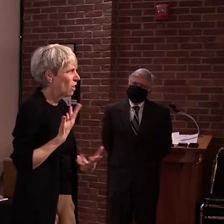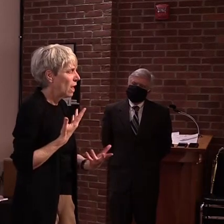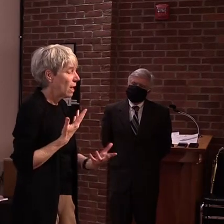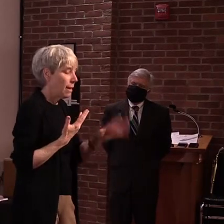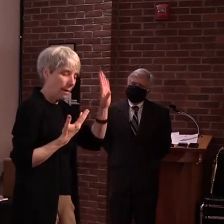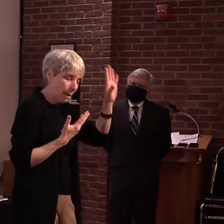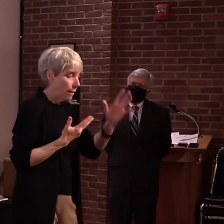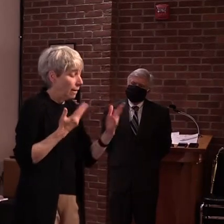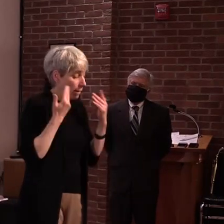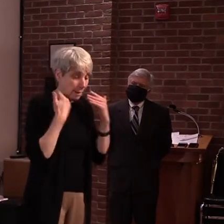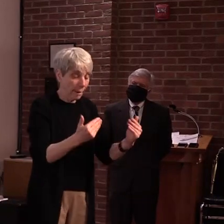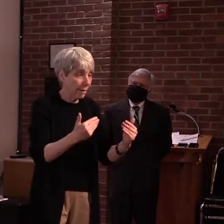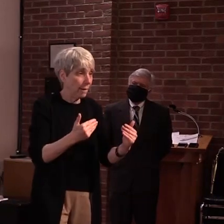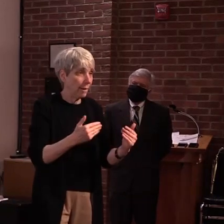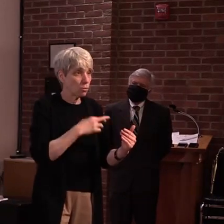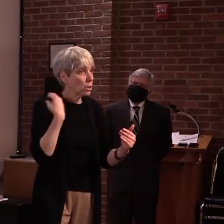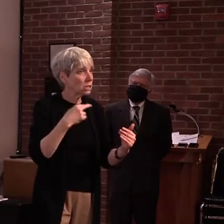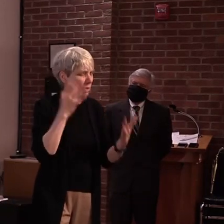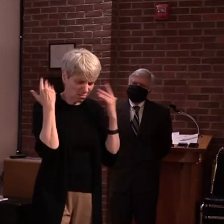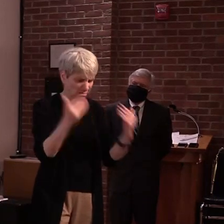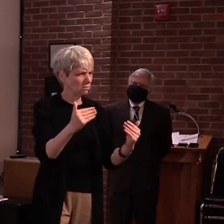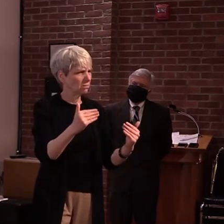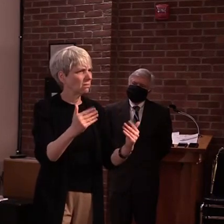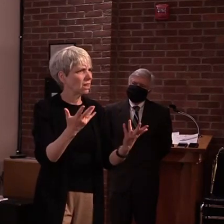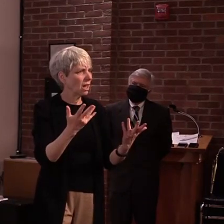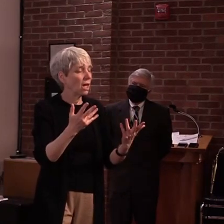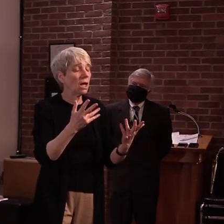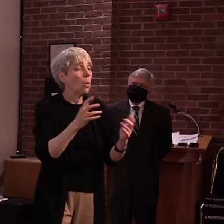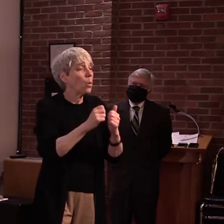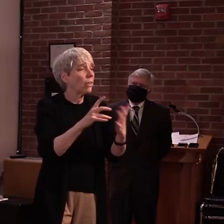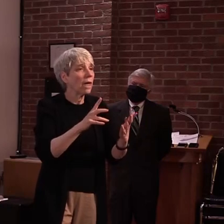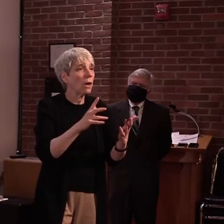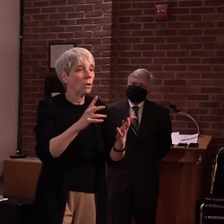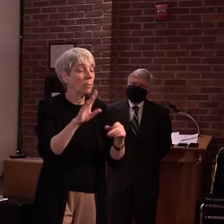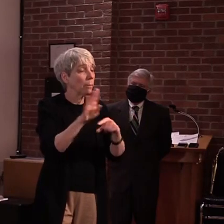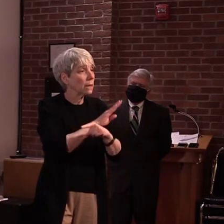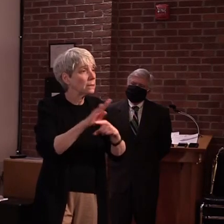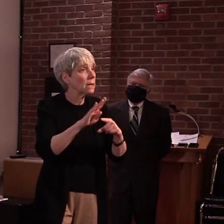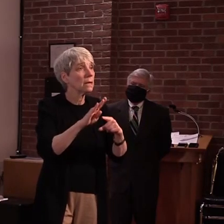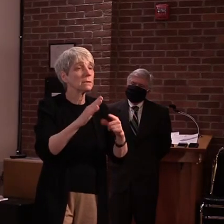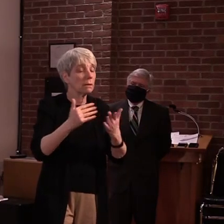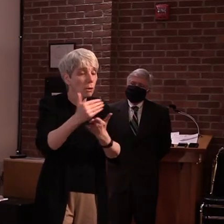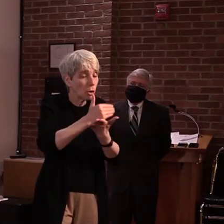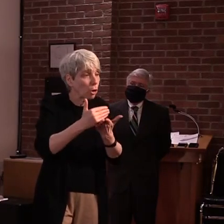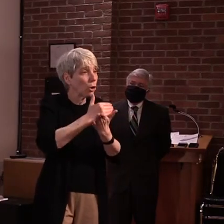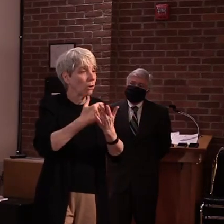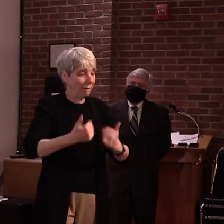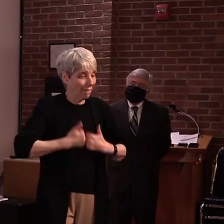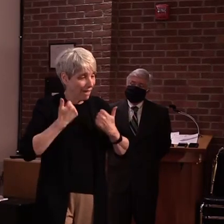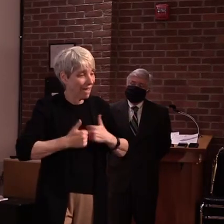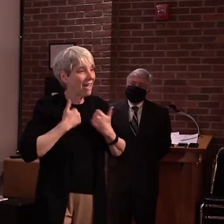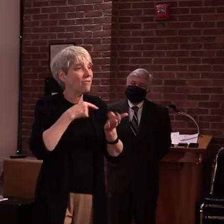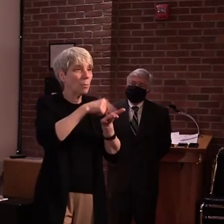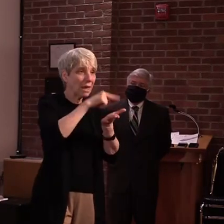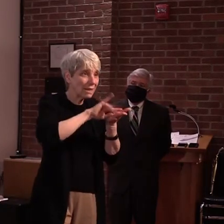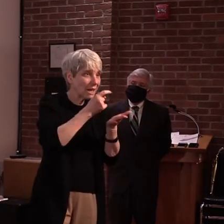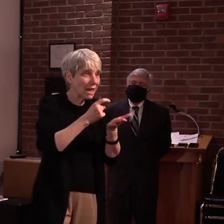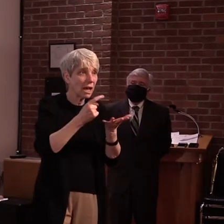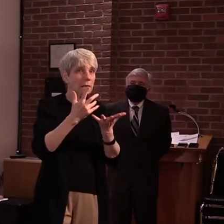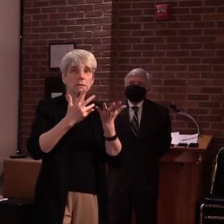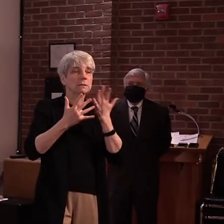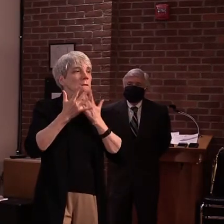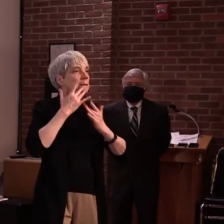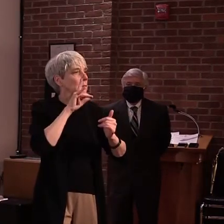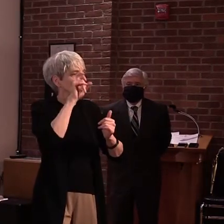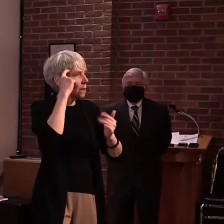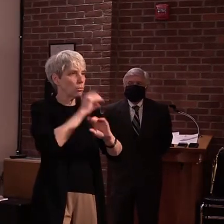take those steps, but if we don't have the income, the revenue from these businesses, because they don't exist anymore, and we're